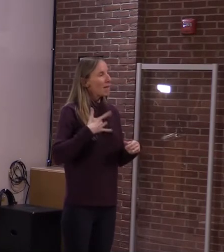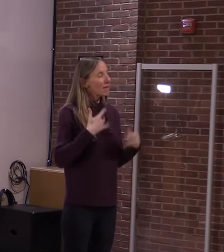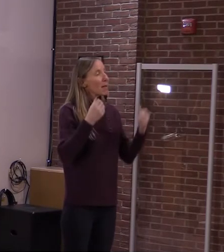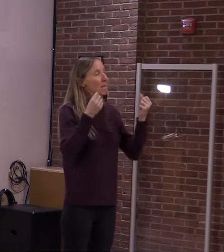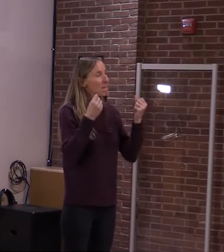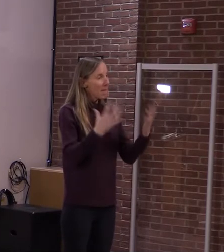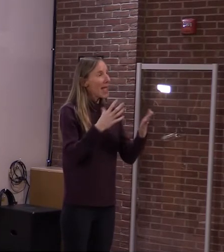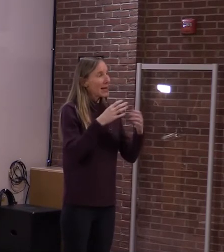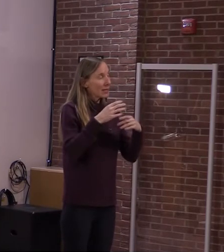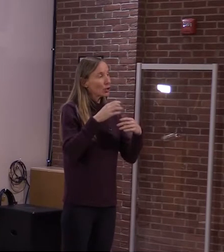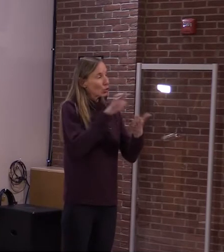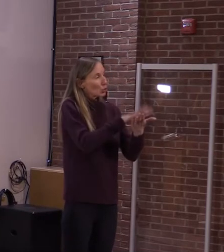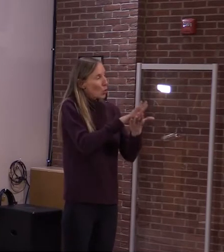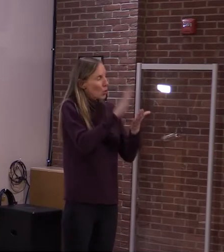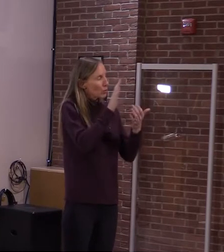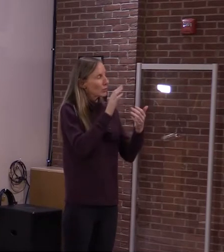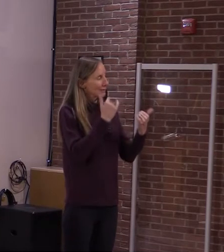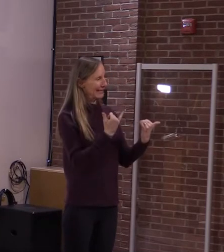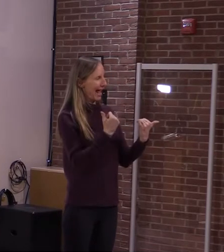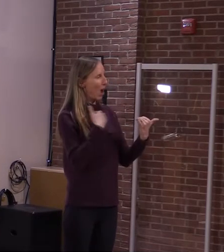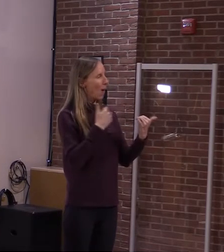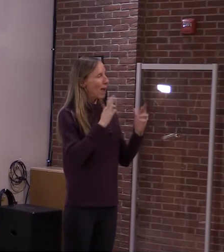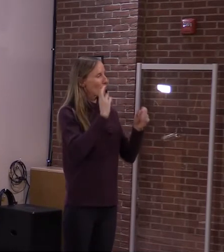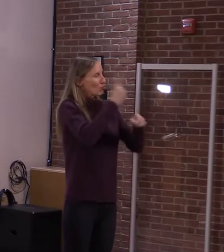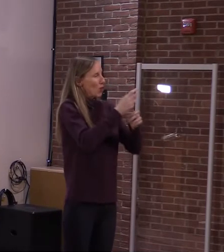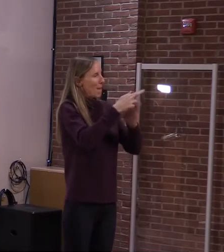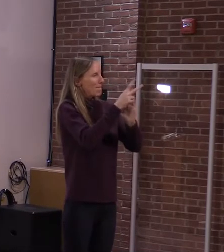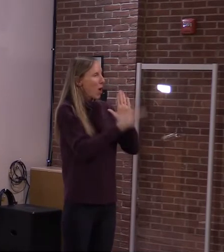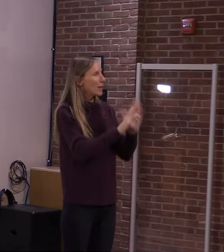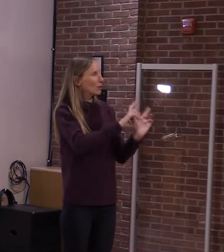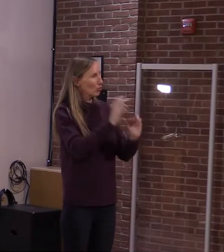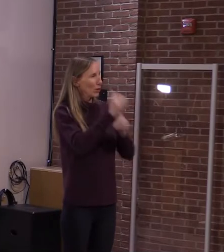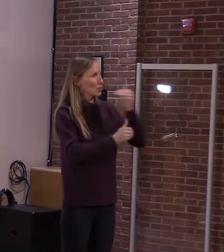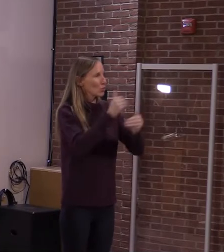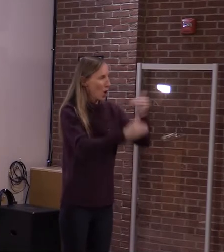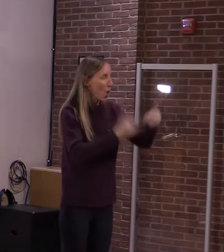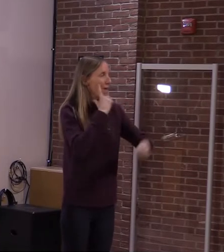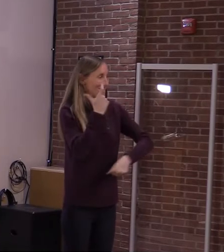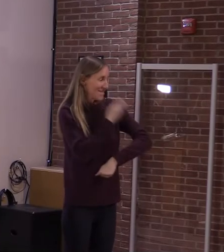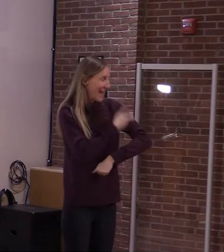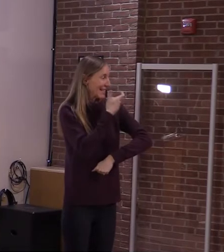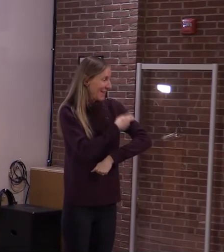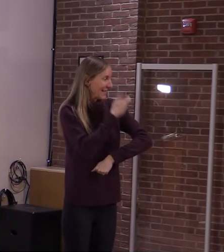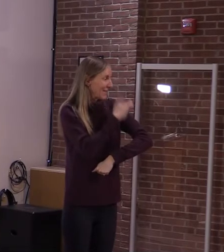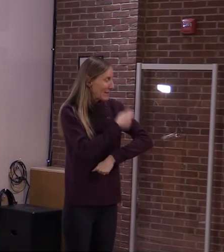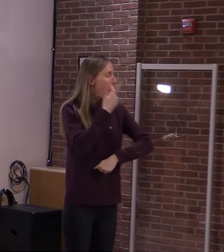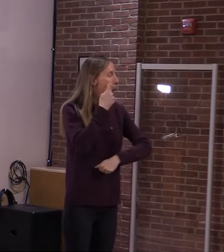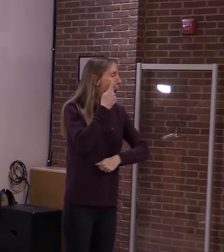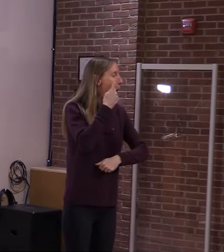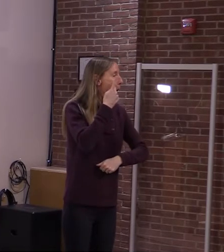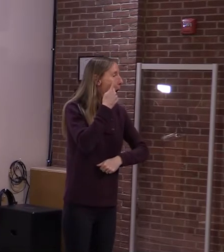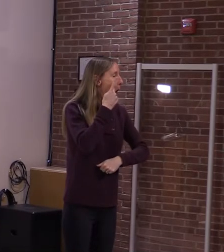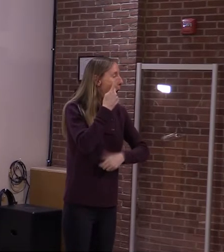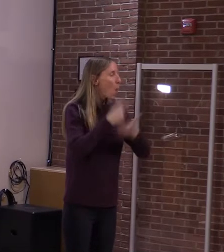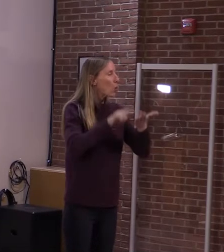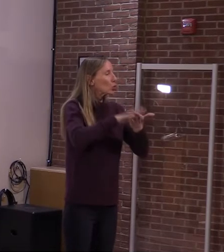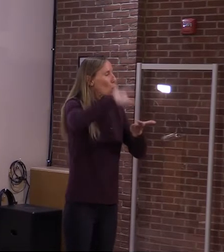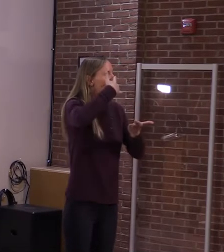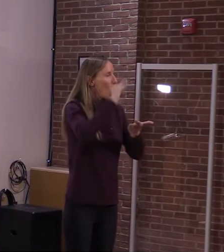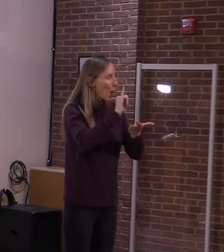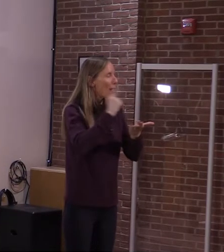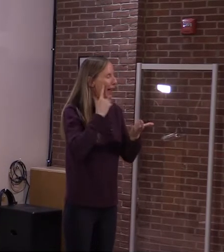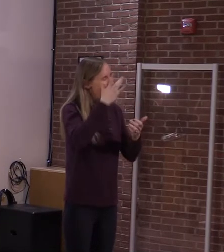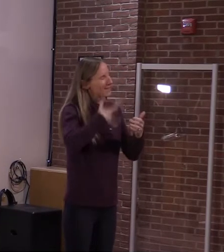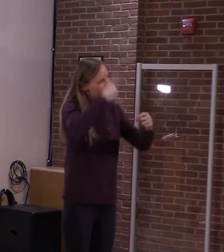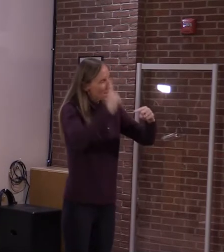certainly, you know, vaccination is contributing to a pretty, you know, regular increase in the conditions that schools are operating in. So I'm